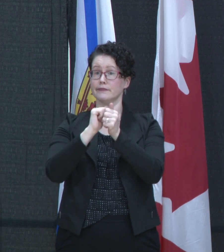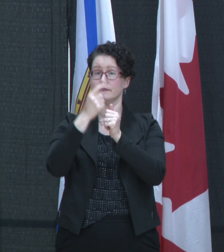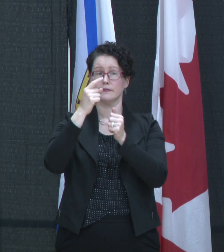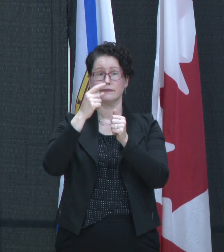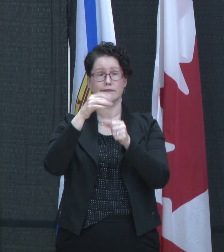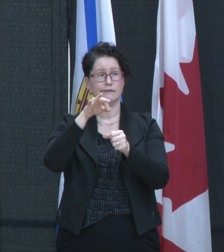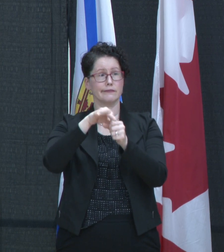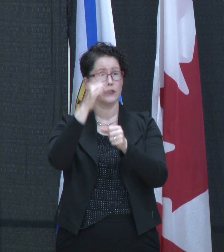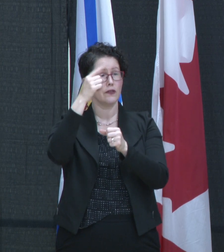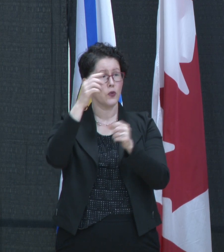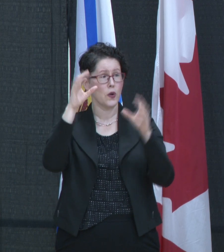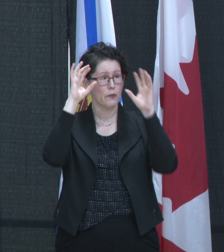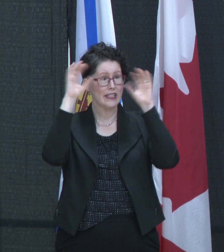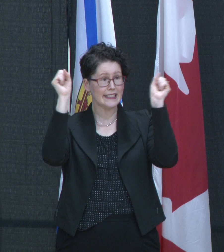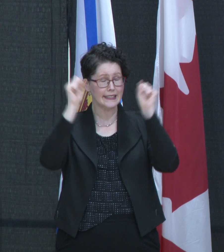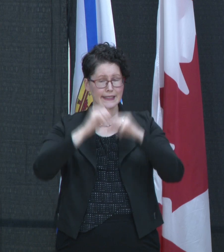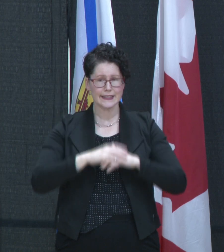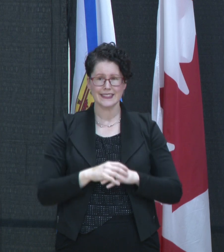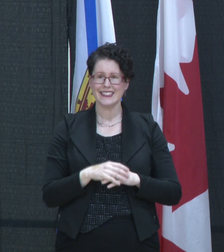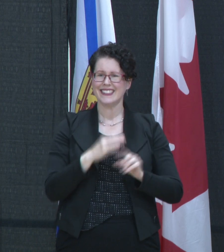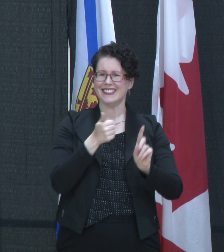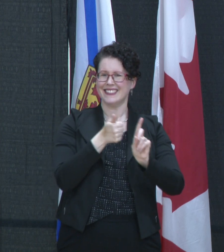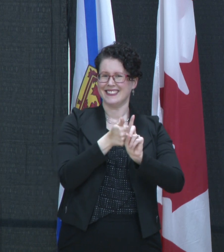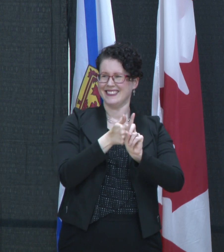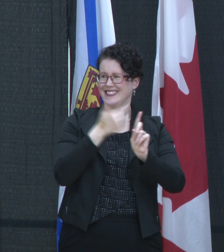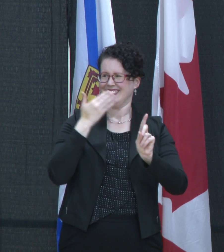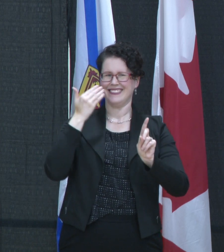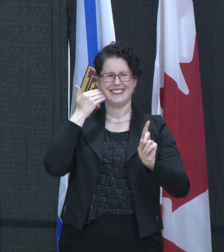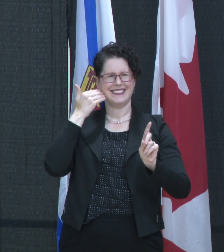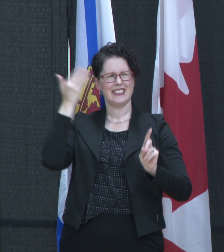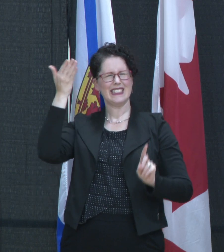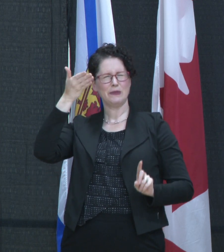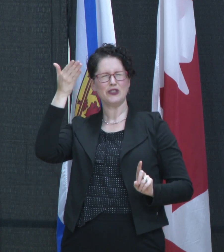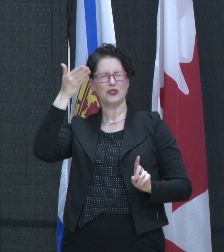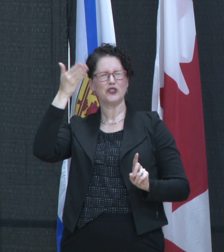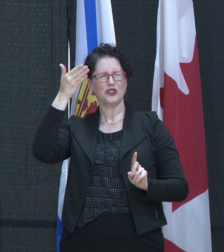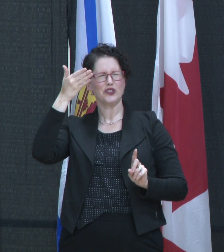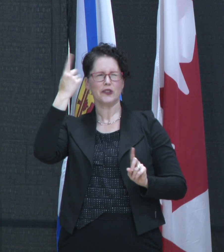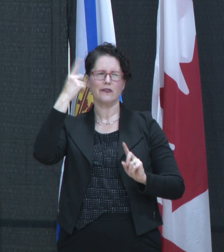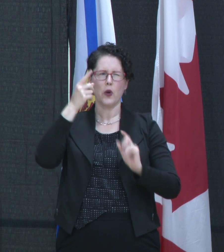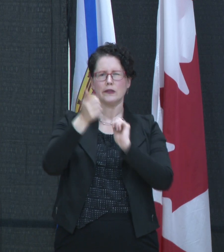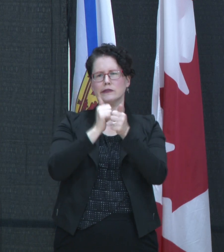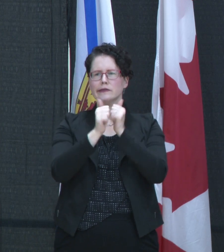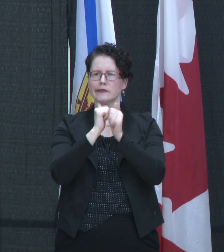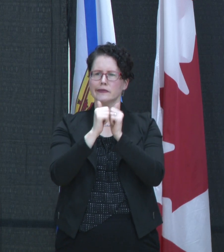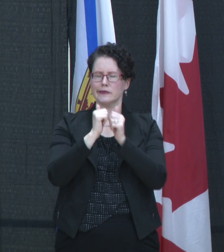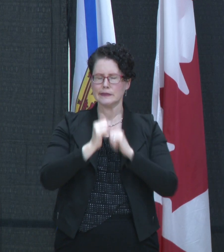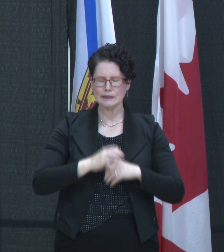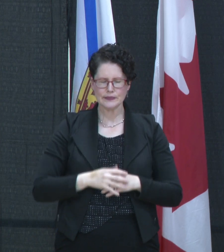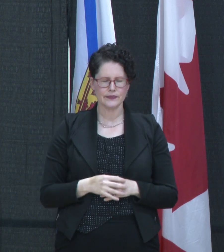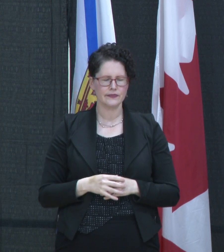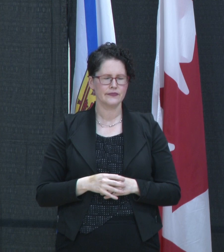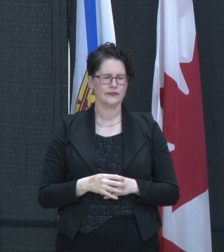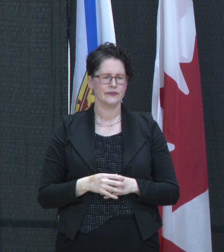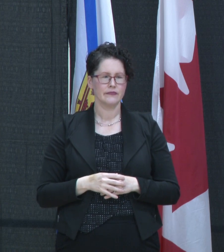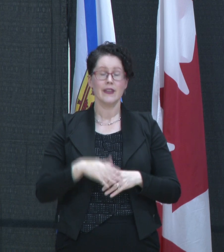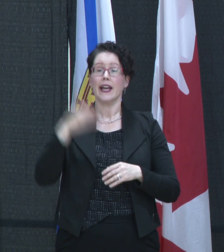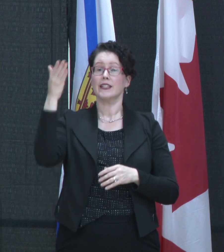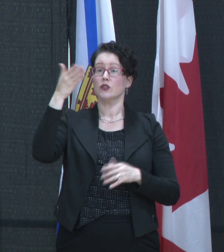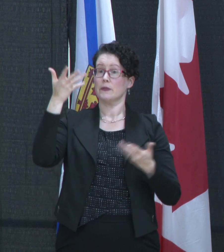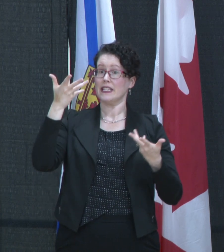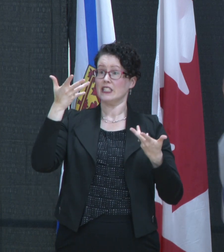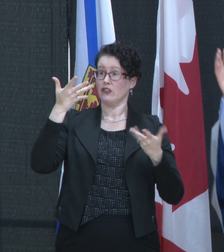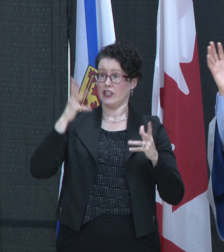just finished giving a speech at a large hotel in Chicago. After the speech was over, him and his security entourage got